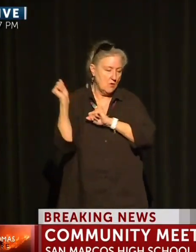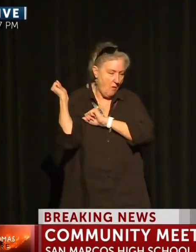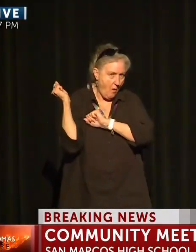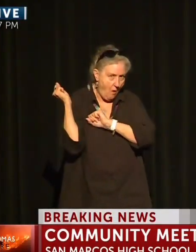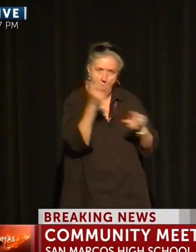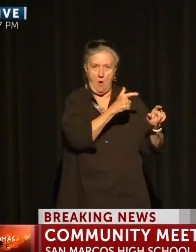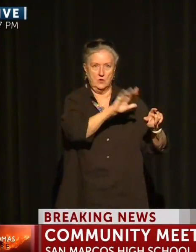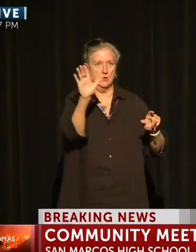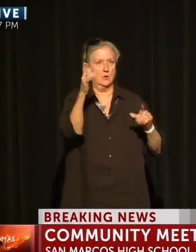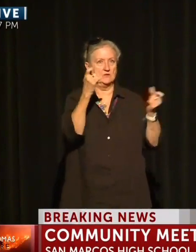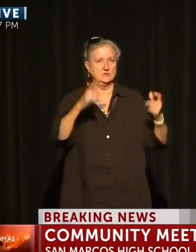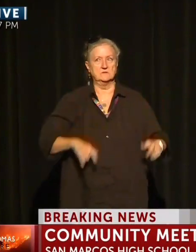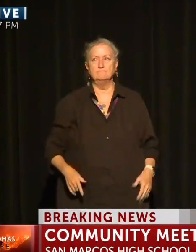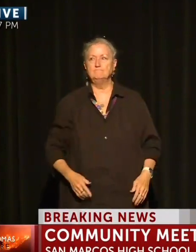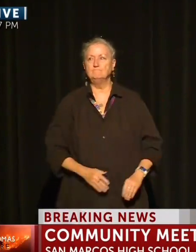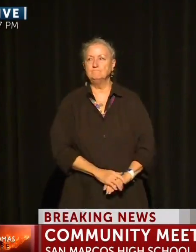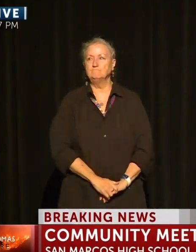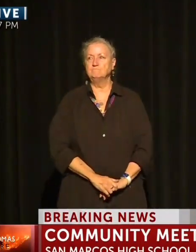answered before you leave.